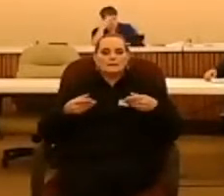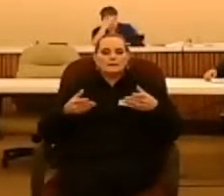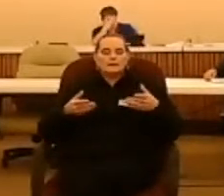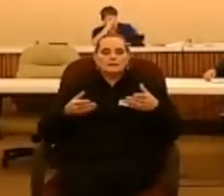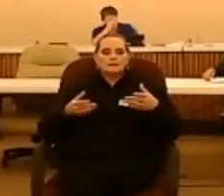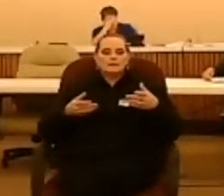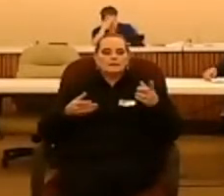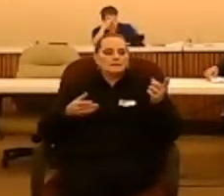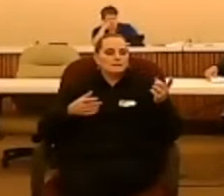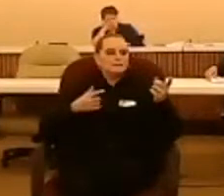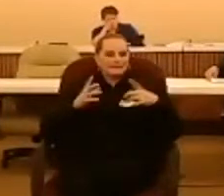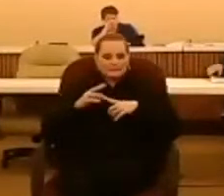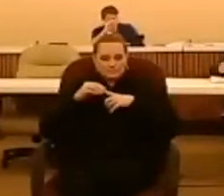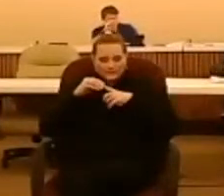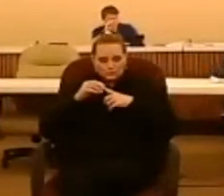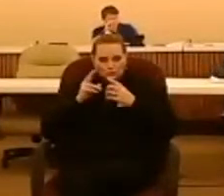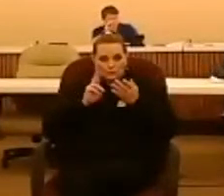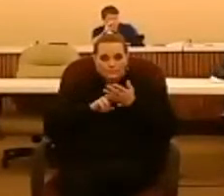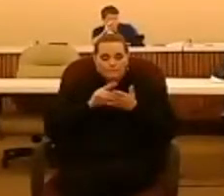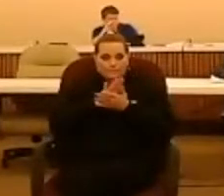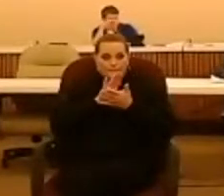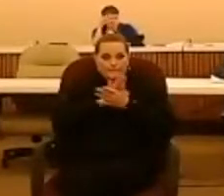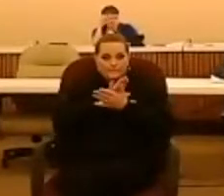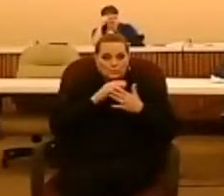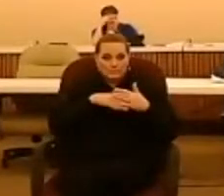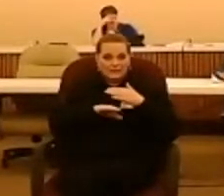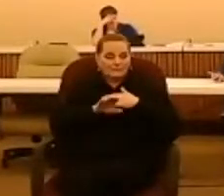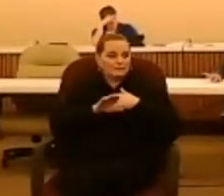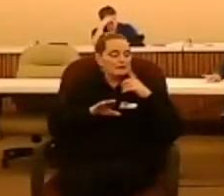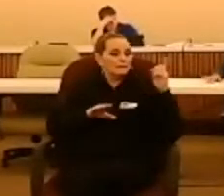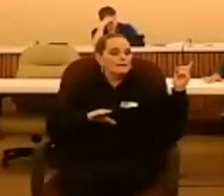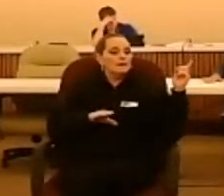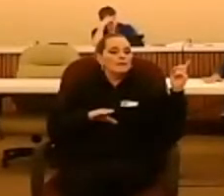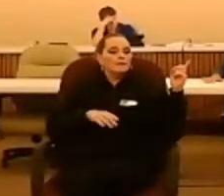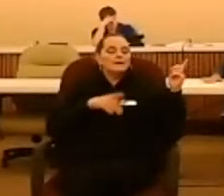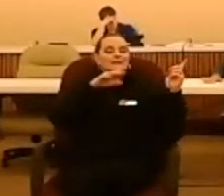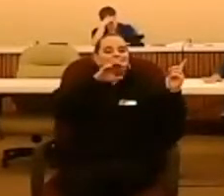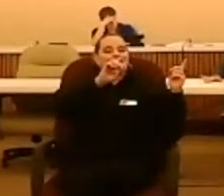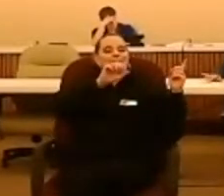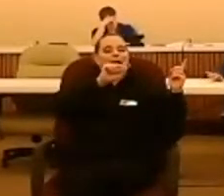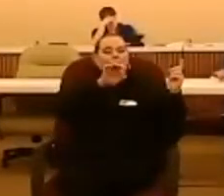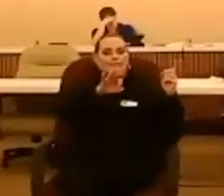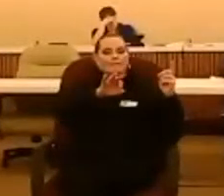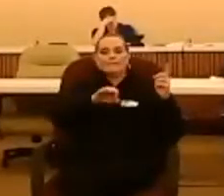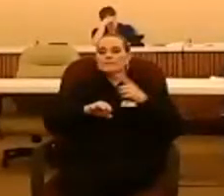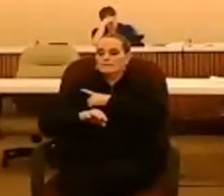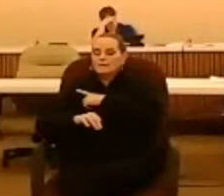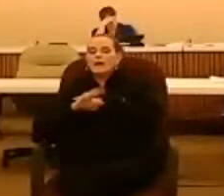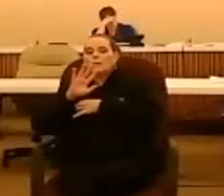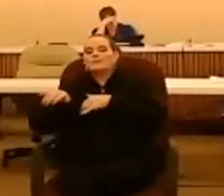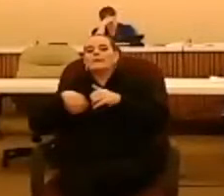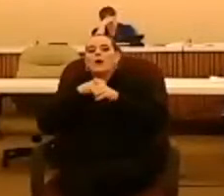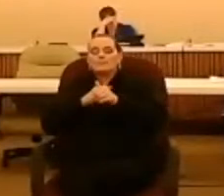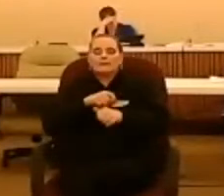Is that in the I special can show permit? it to you. I believe it's in the EAF, Yeah, it was in the EAF. the updated